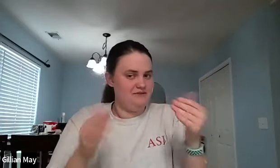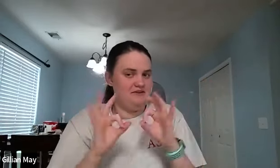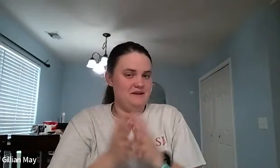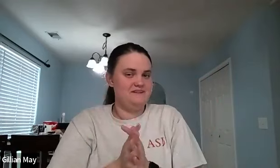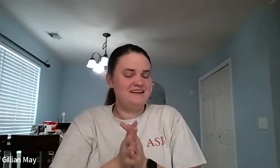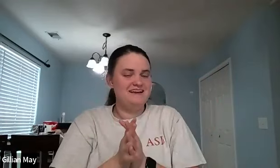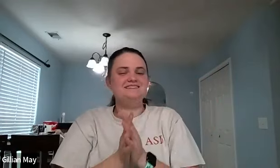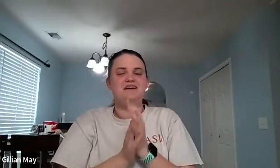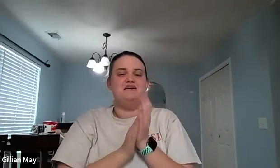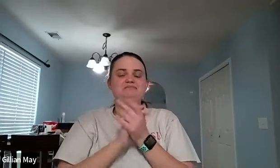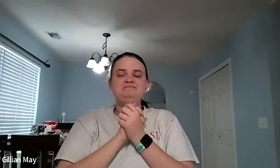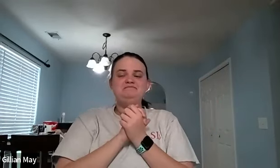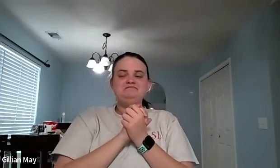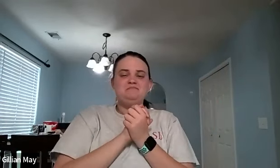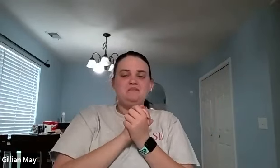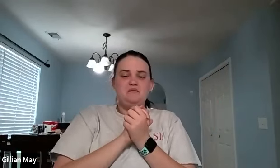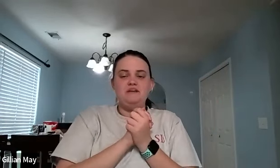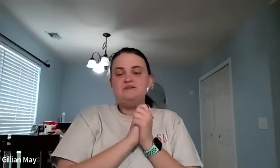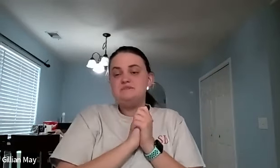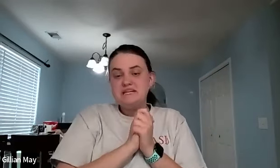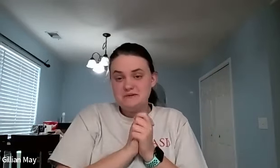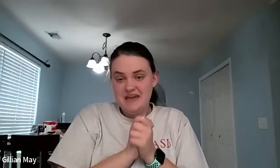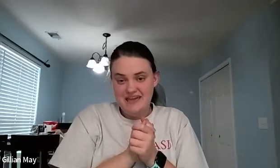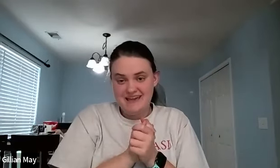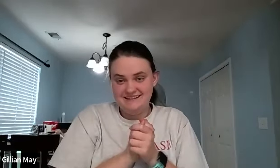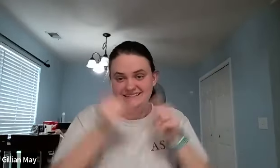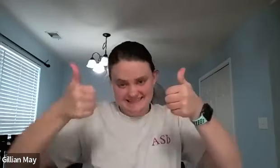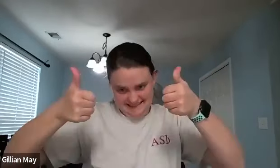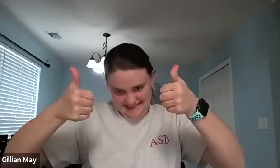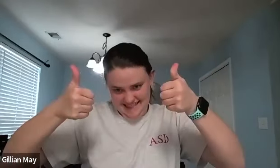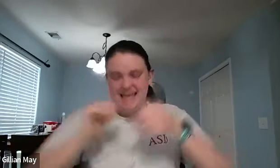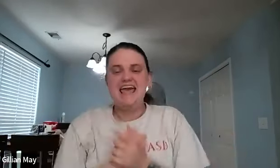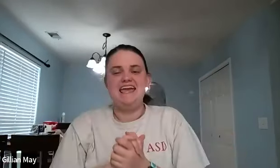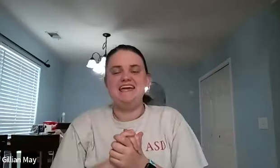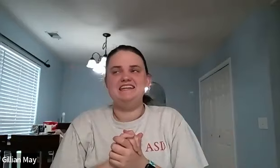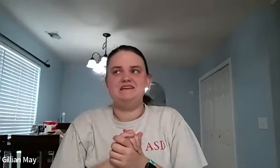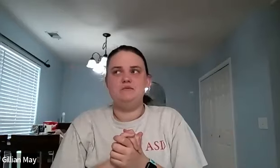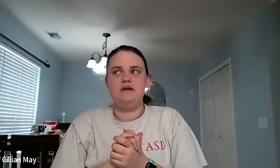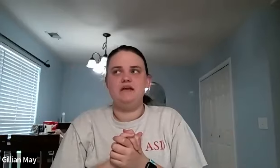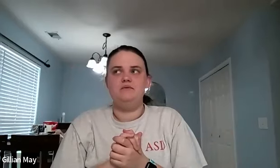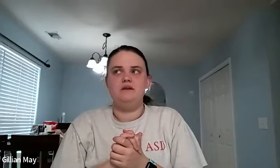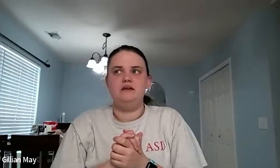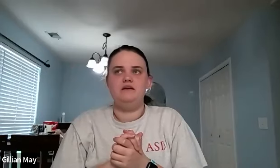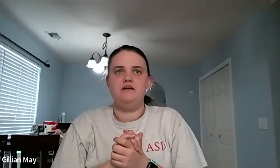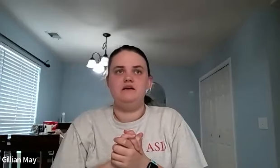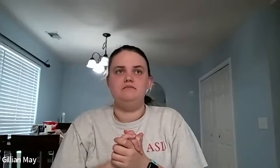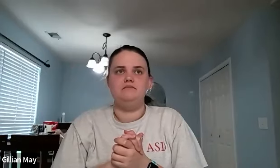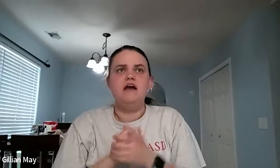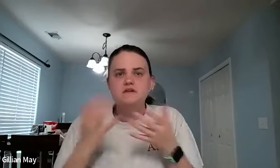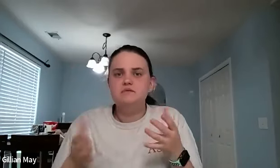with our family signs. We'll get to as many as we can. And when we, I feel like we